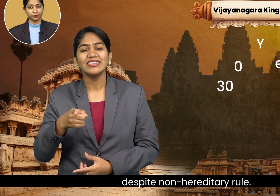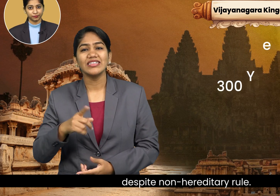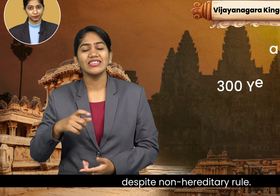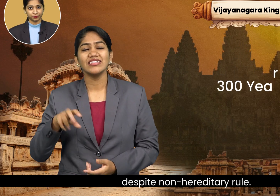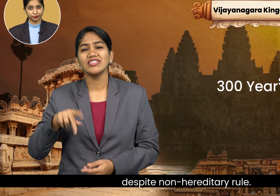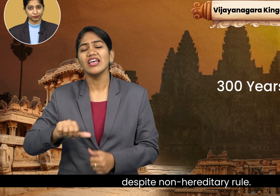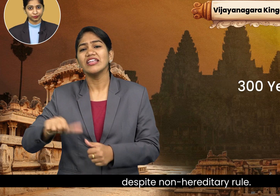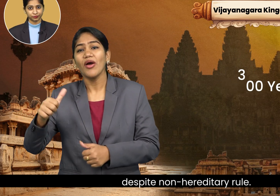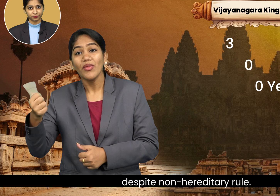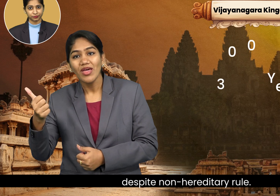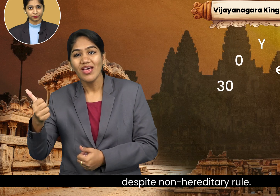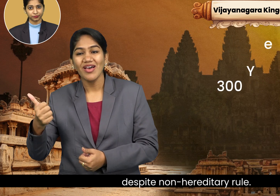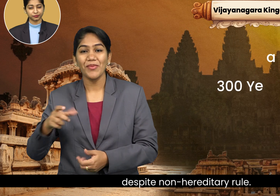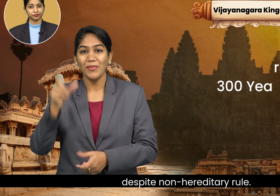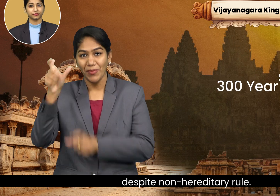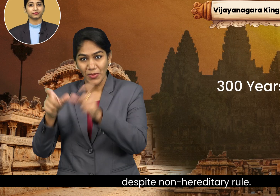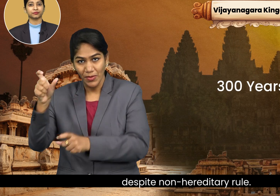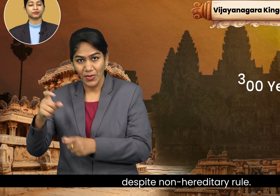rule.